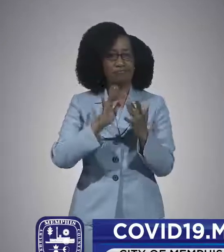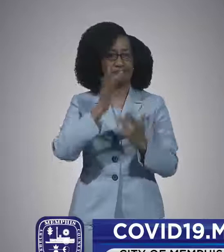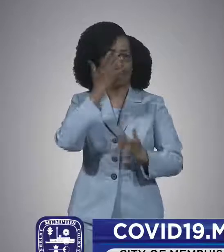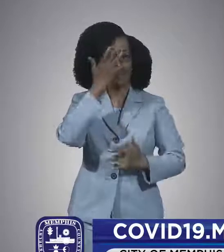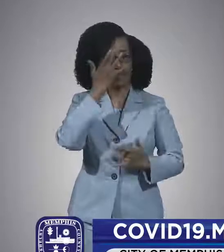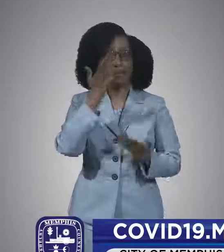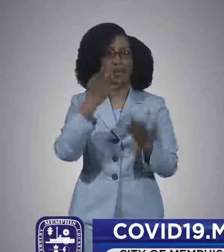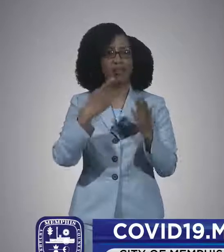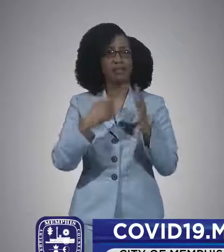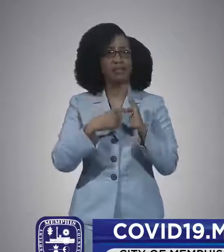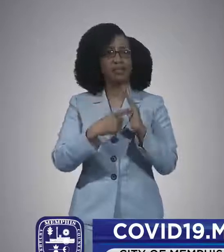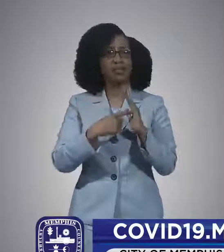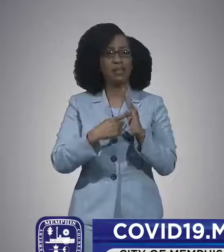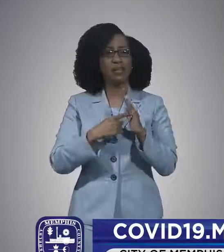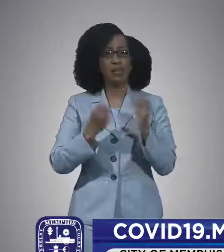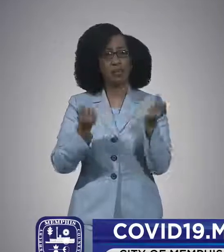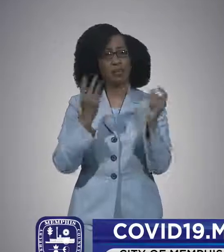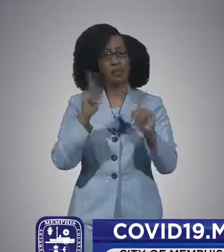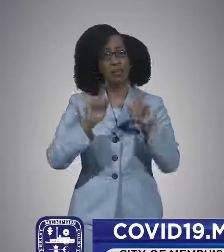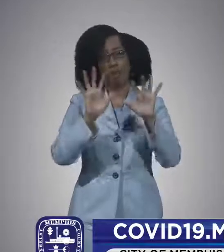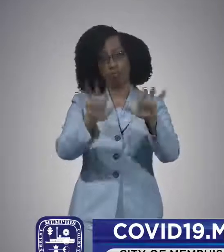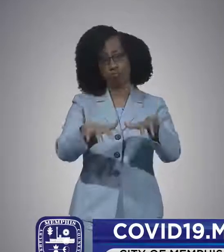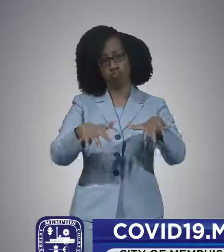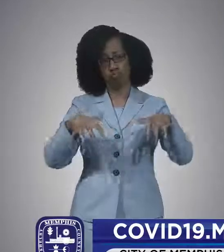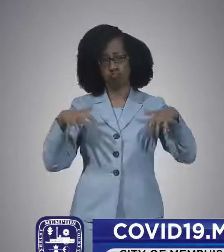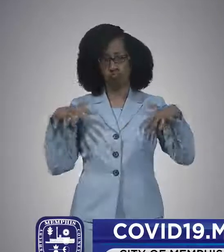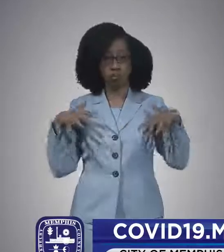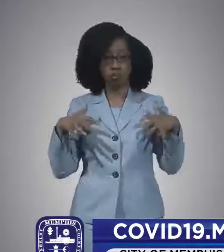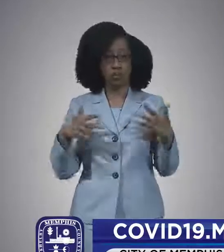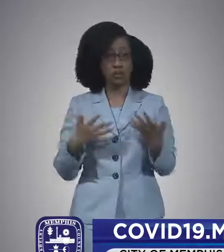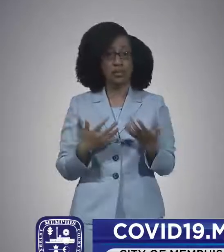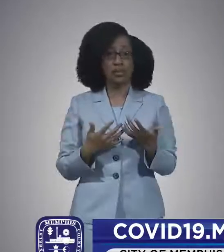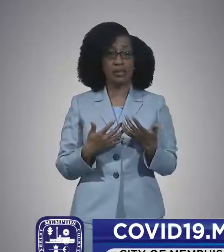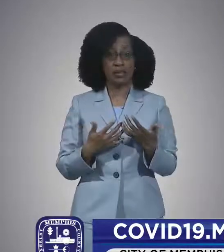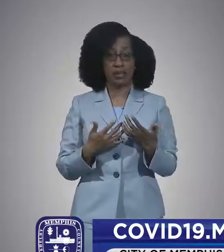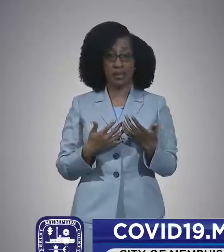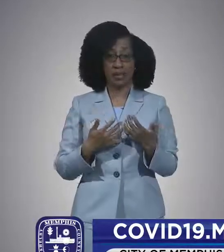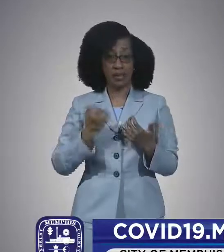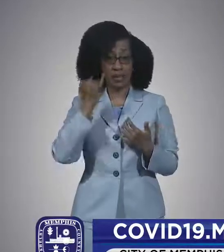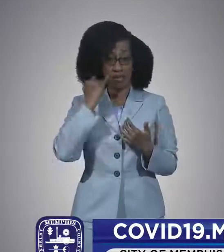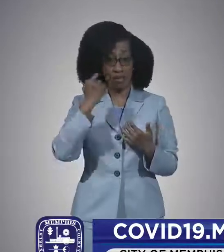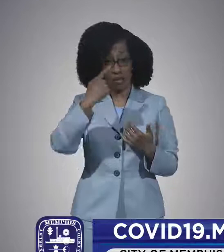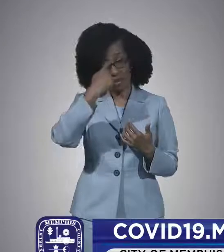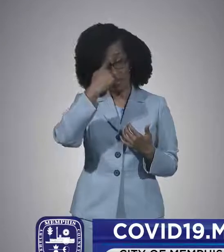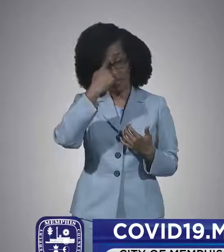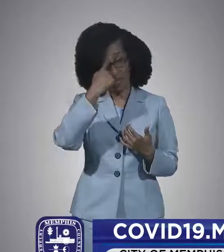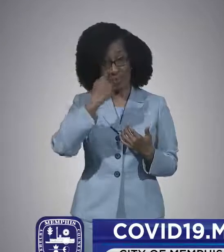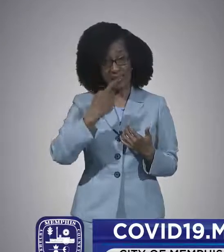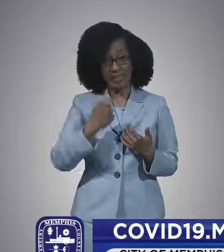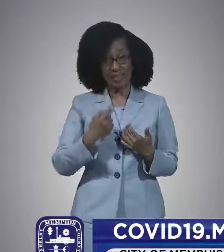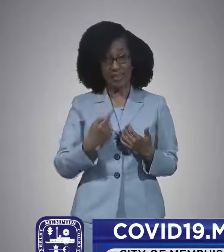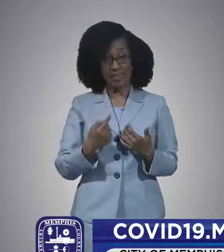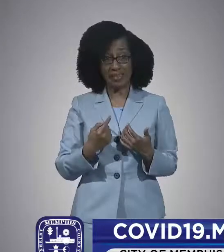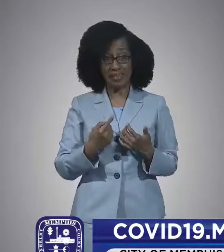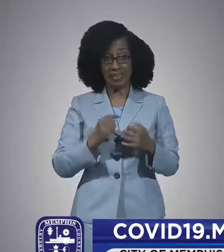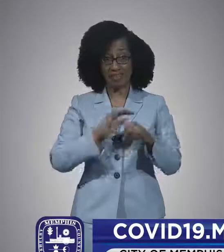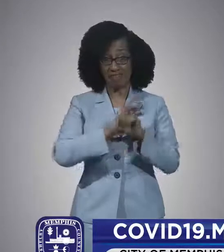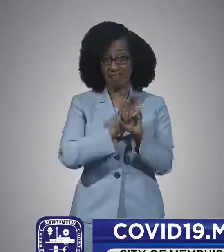crowds. You can prevent your exposure to it by not going to places where you believe the